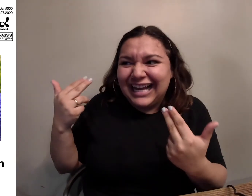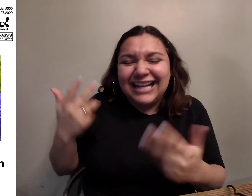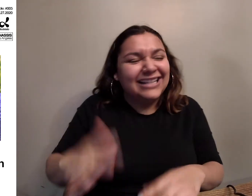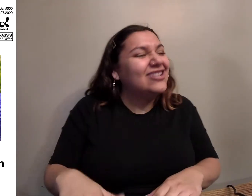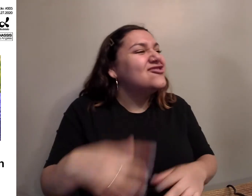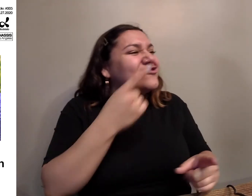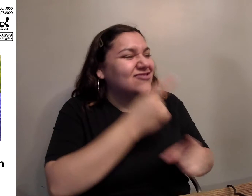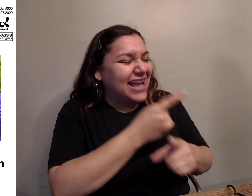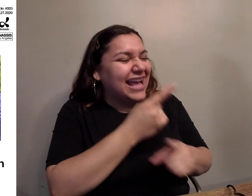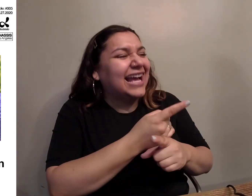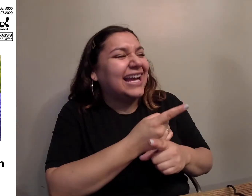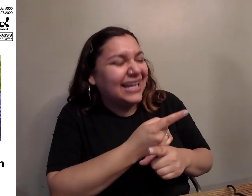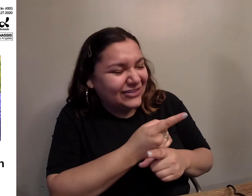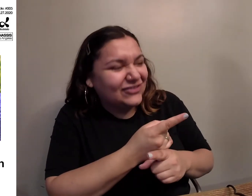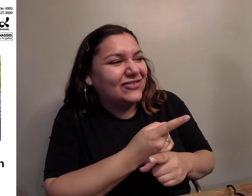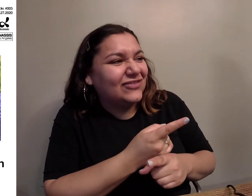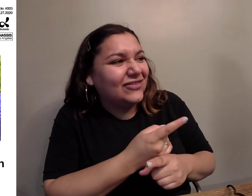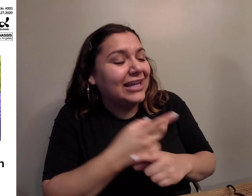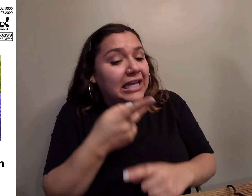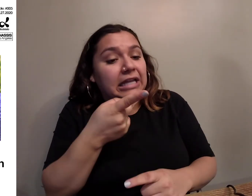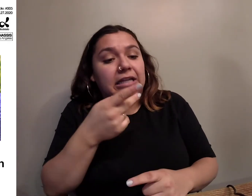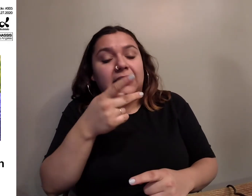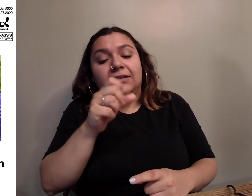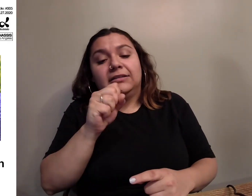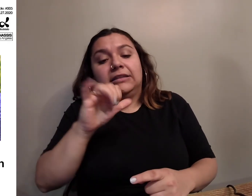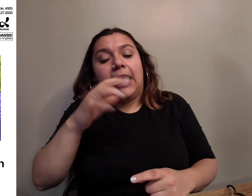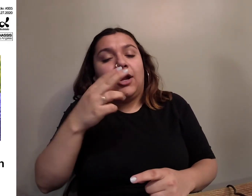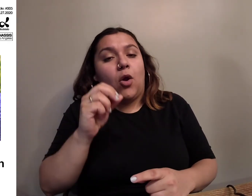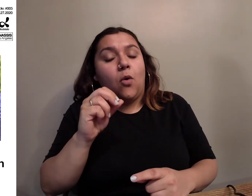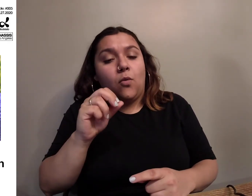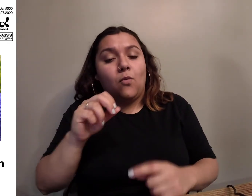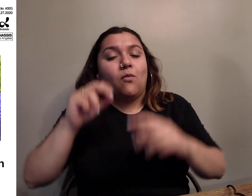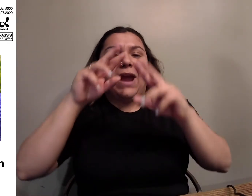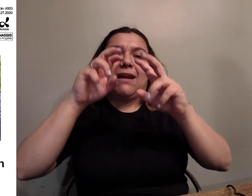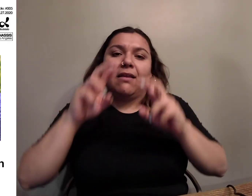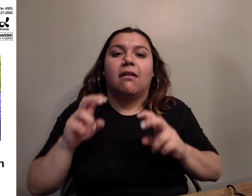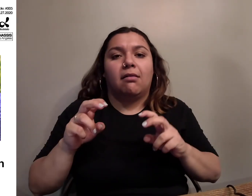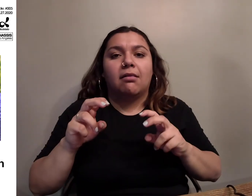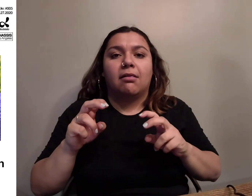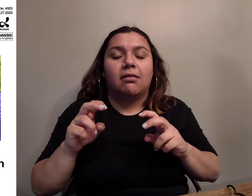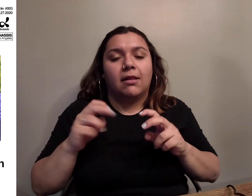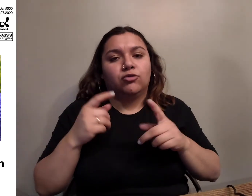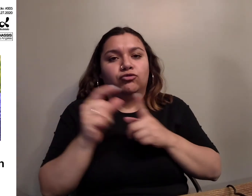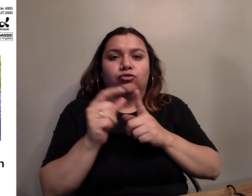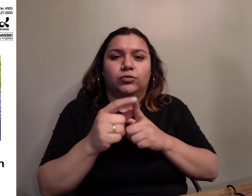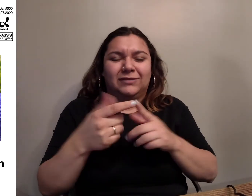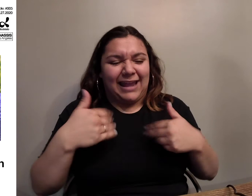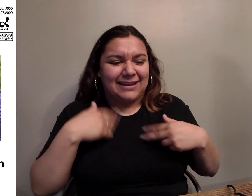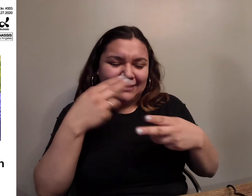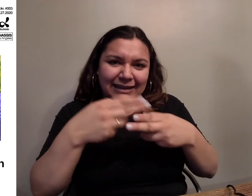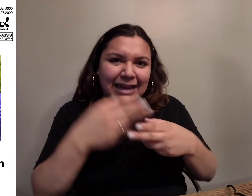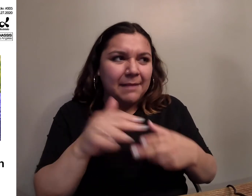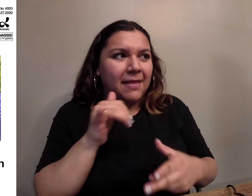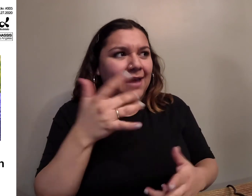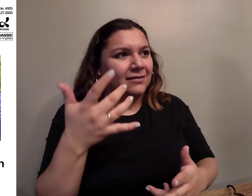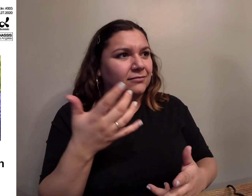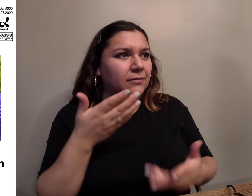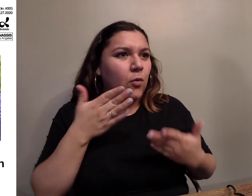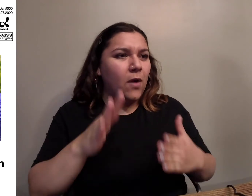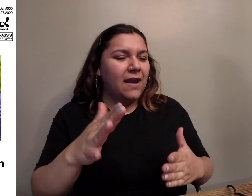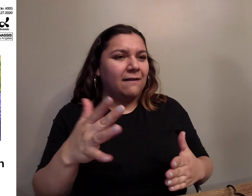this usually in psychoanalytical terms, it has a name, right? It's a kind of a form of